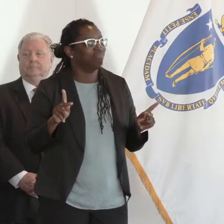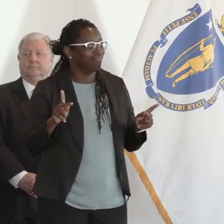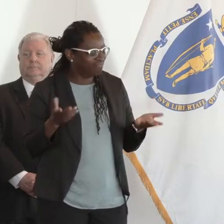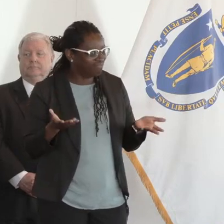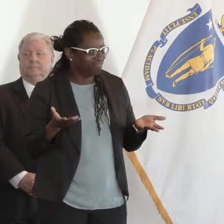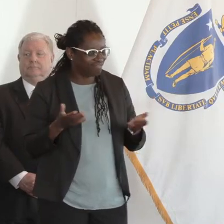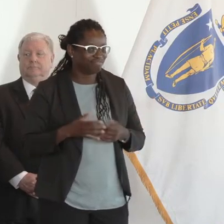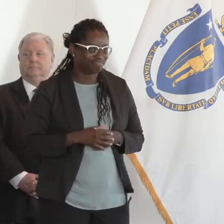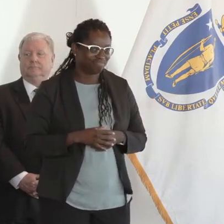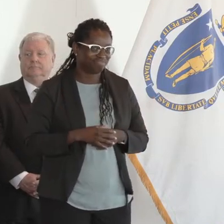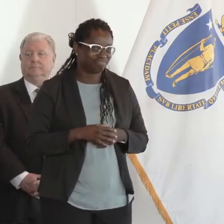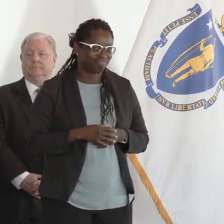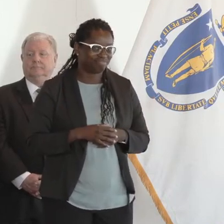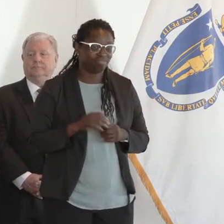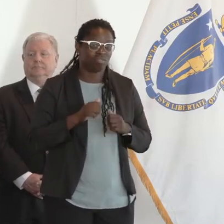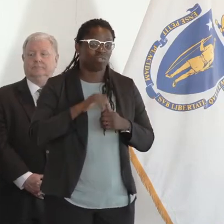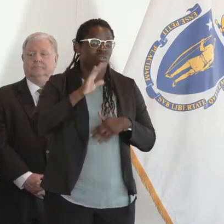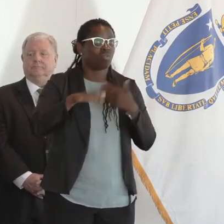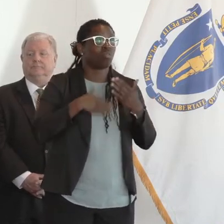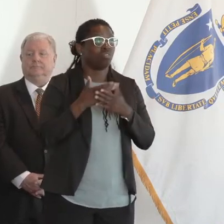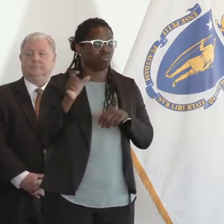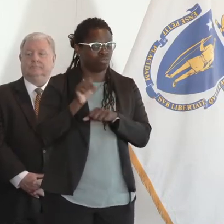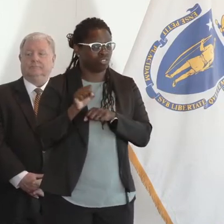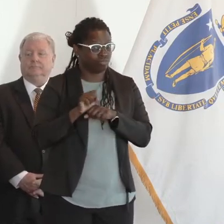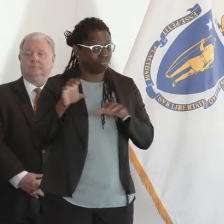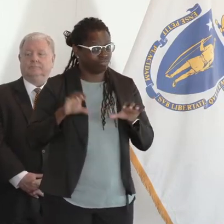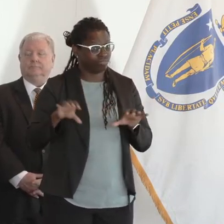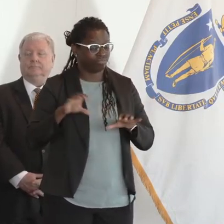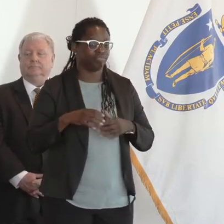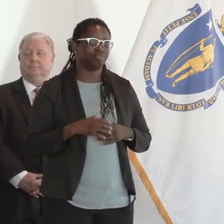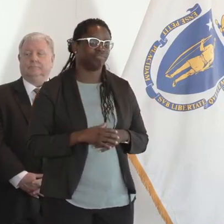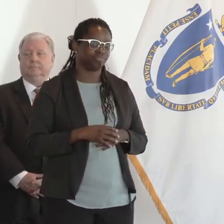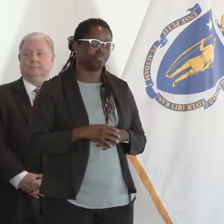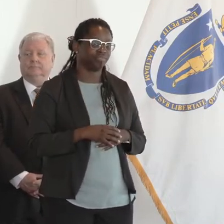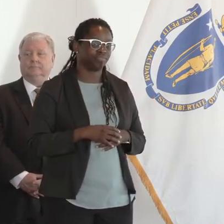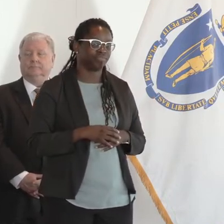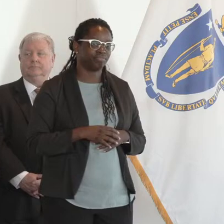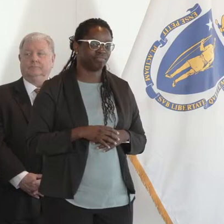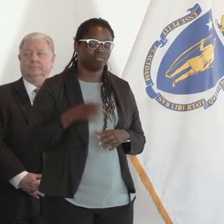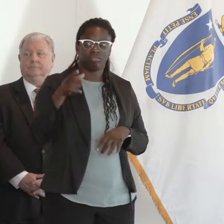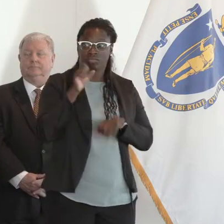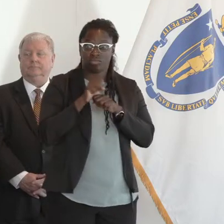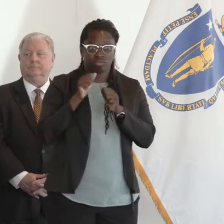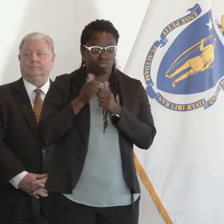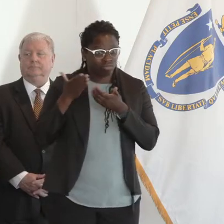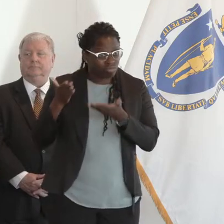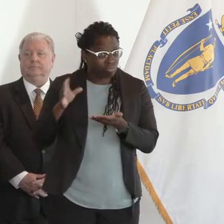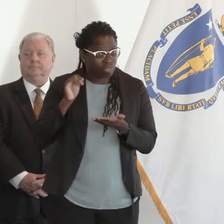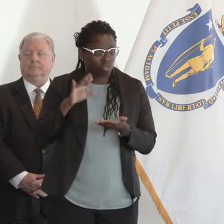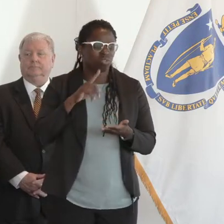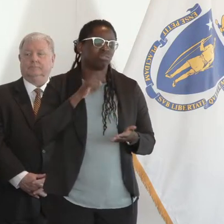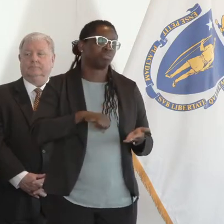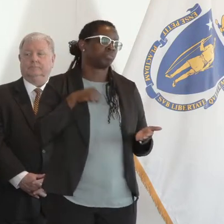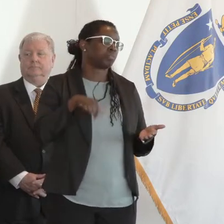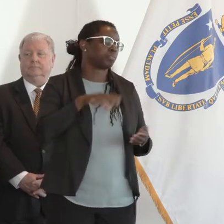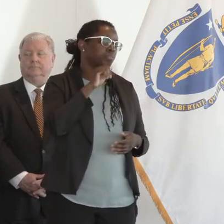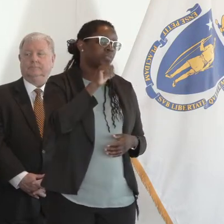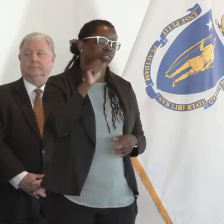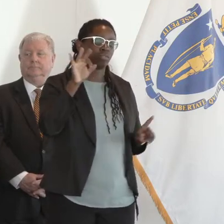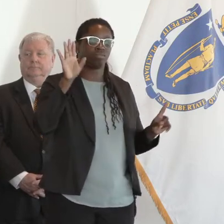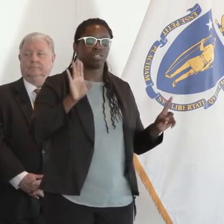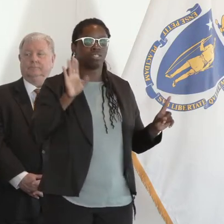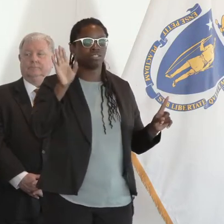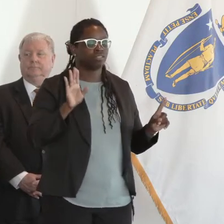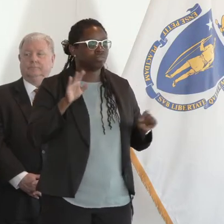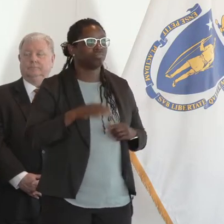the work that this involves. So wonderful to be with you. Proud that Boston, Massachusetts, you know, we were just recently ranked the number one